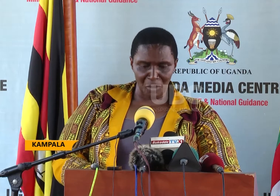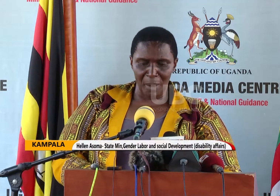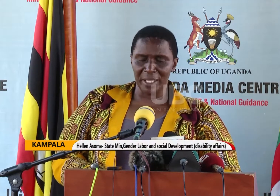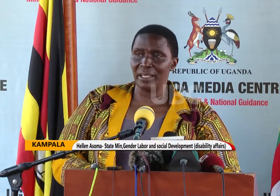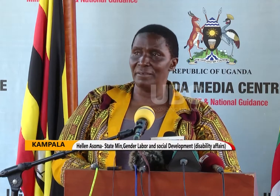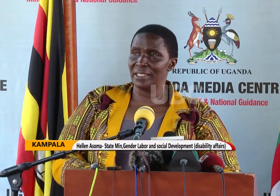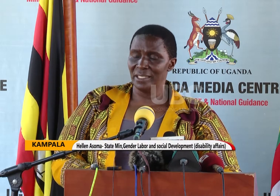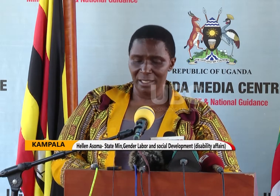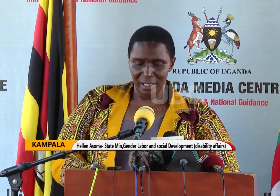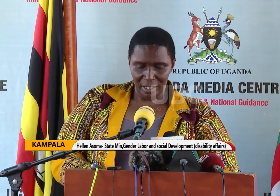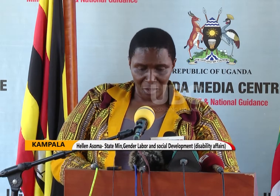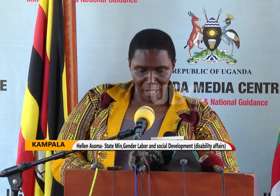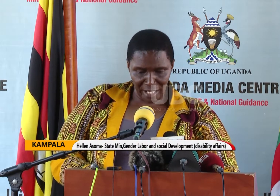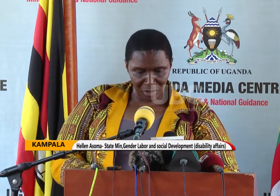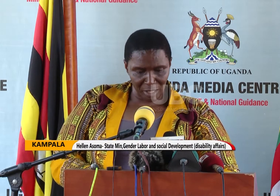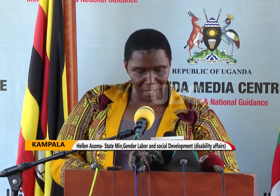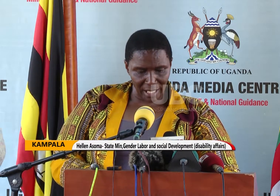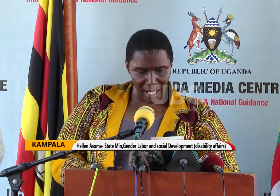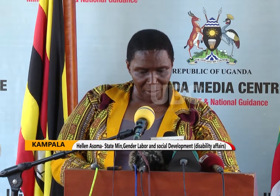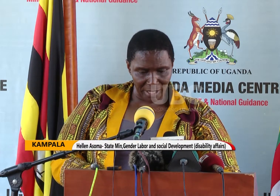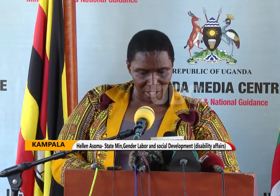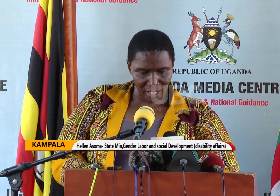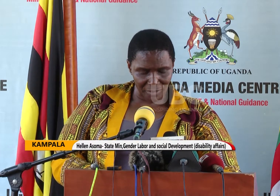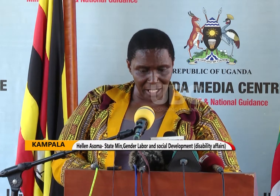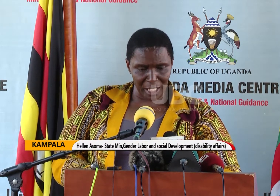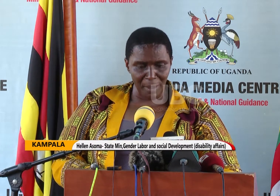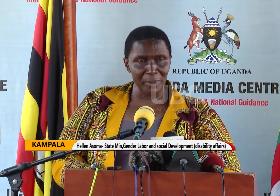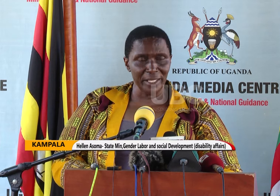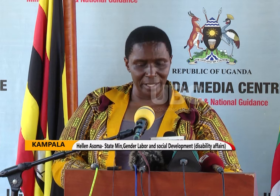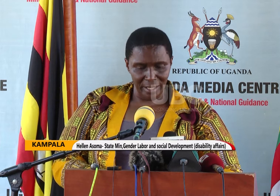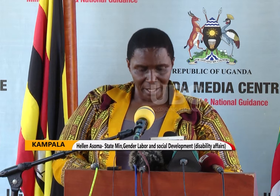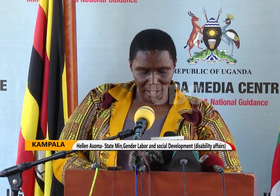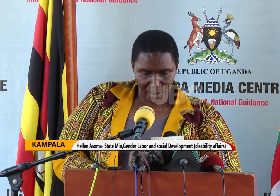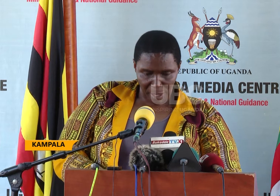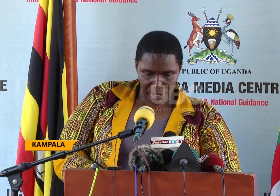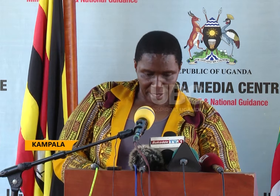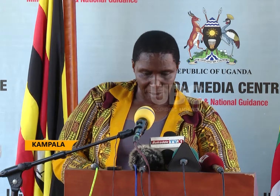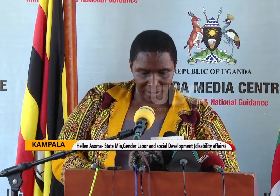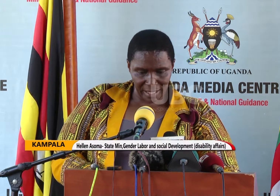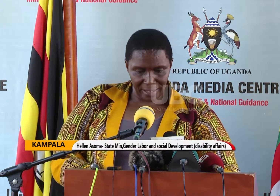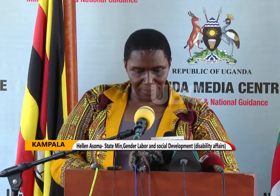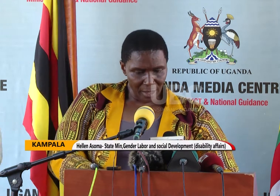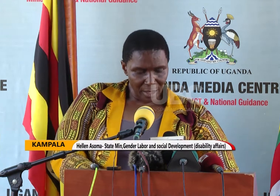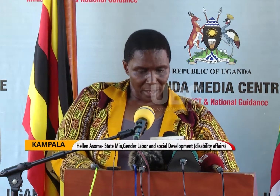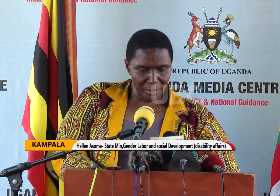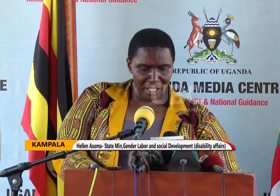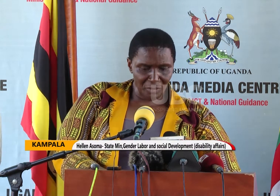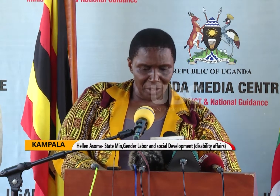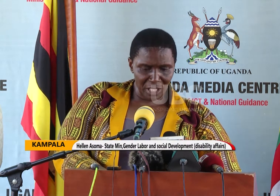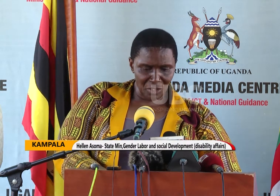of Public Service to mainstream sign language services in public services. The Ministry of Education